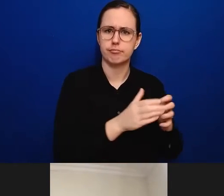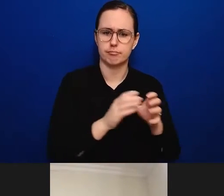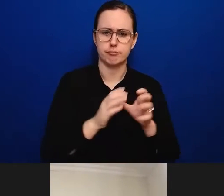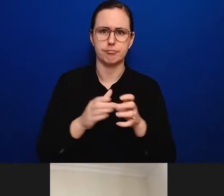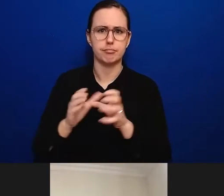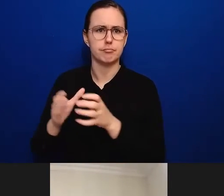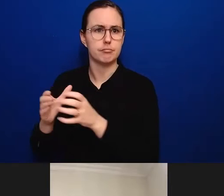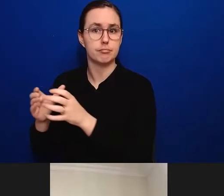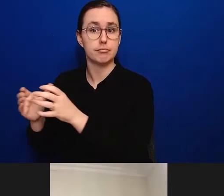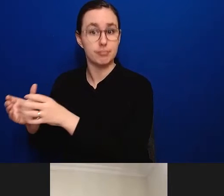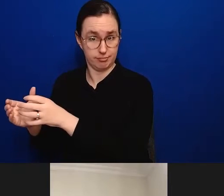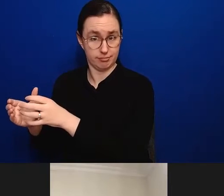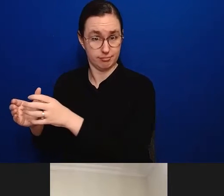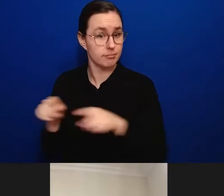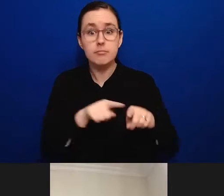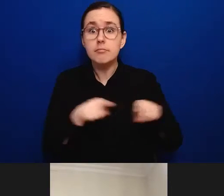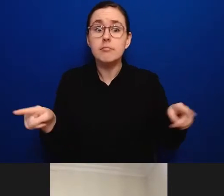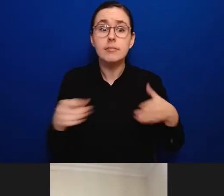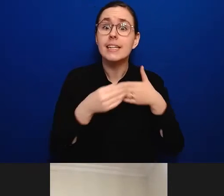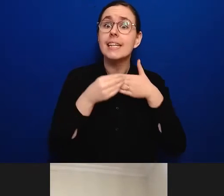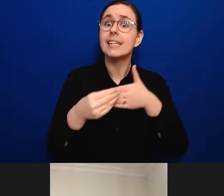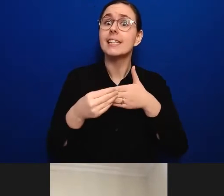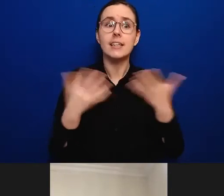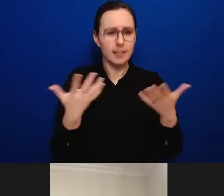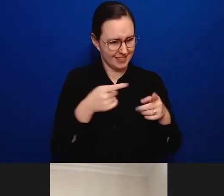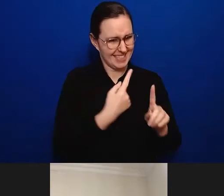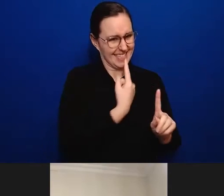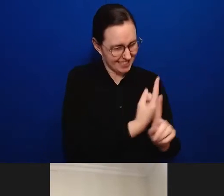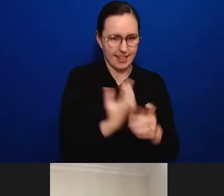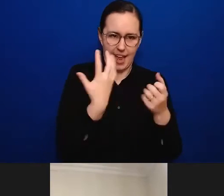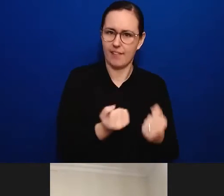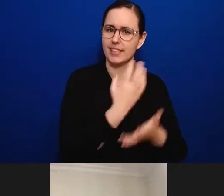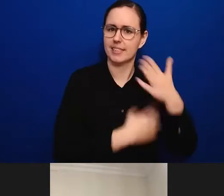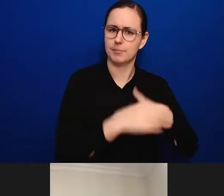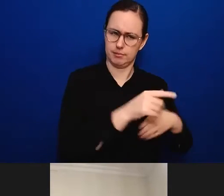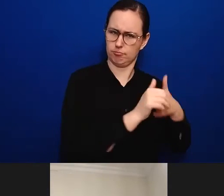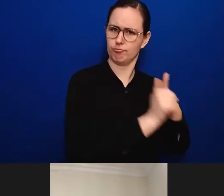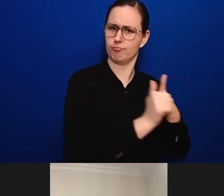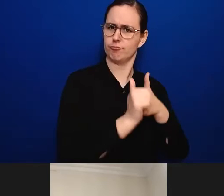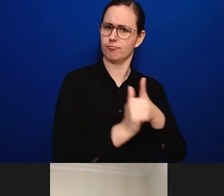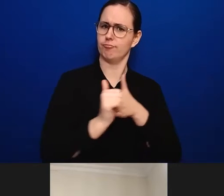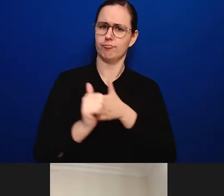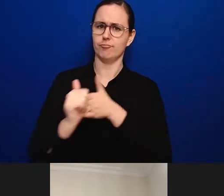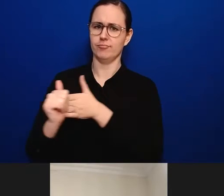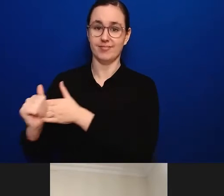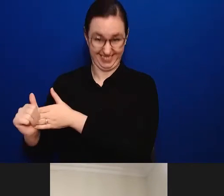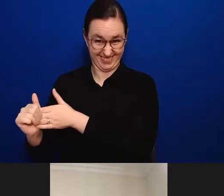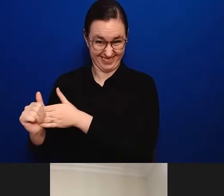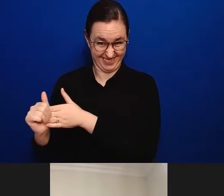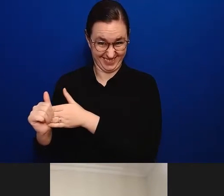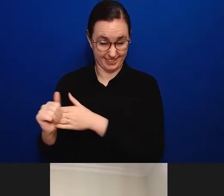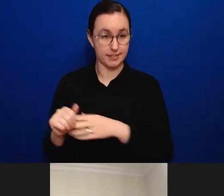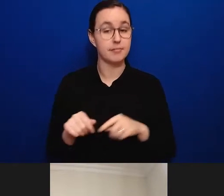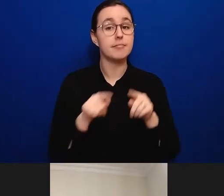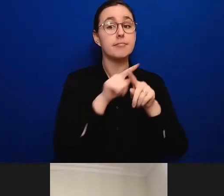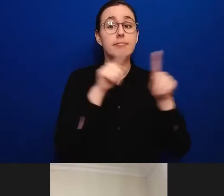each organization has appointed one or two youth with disabilities to represent them